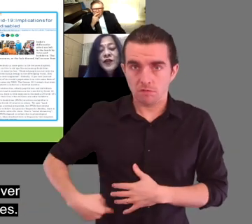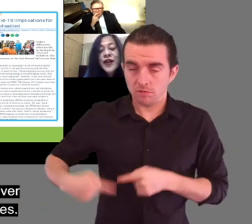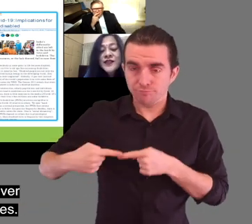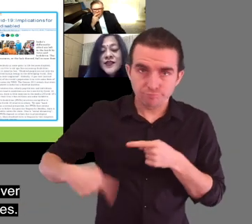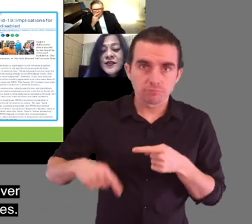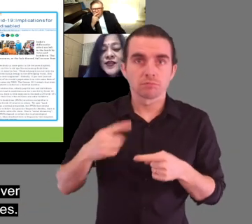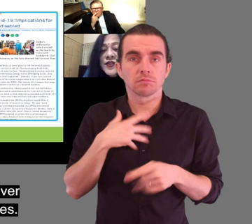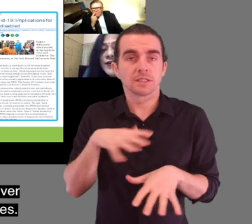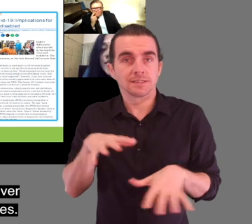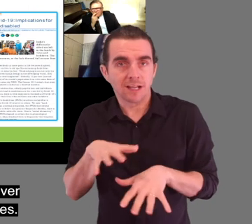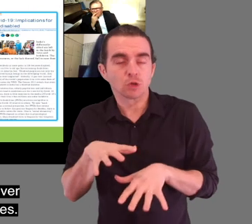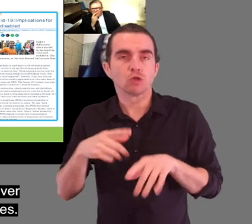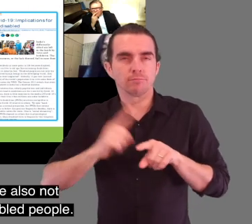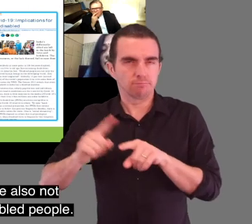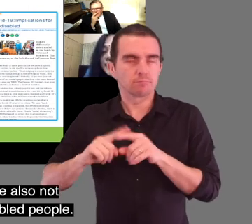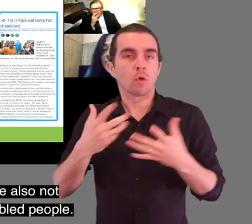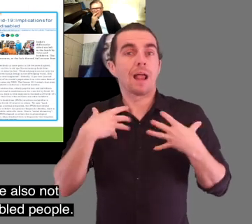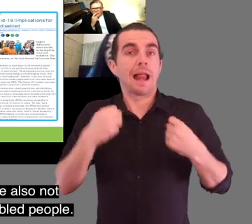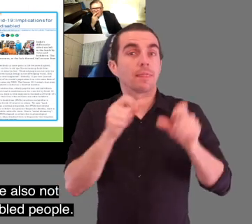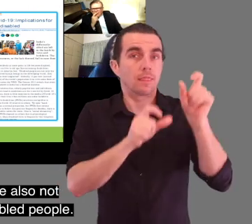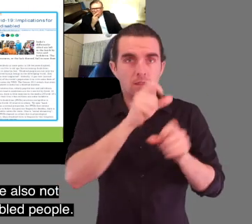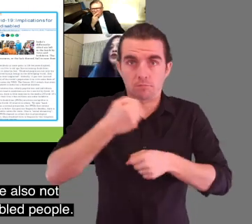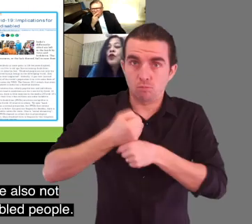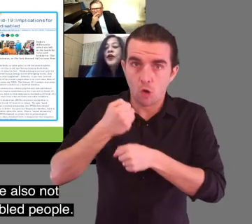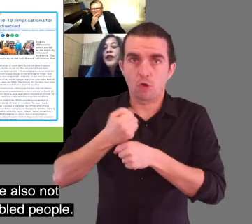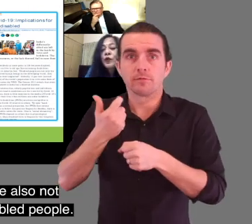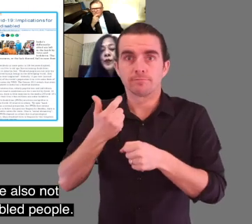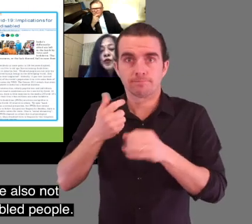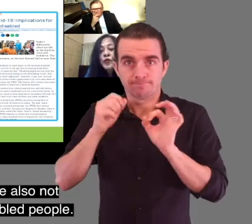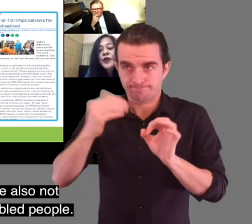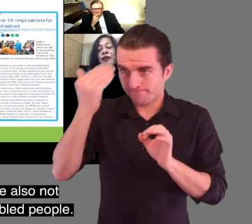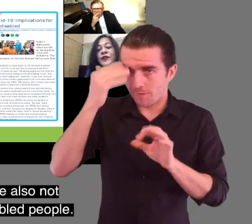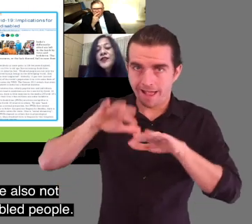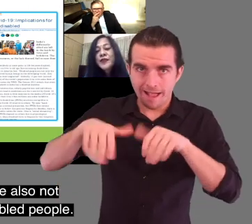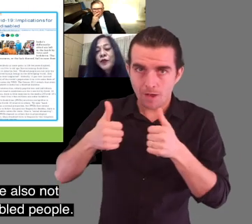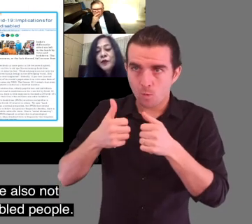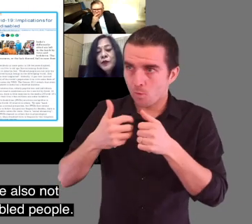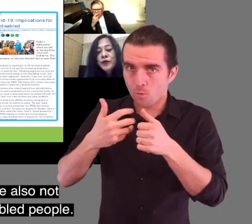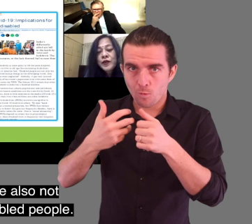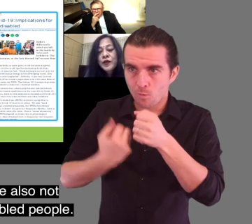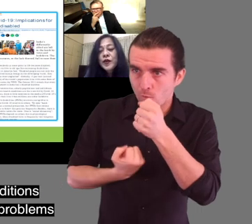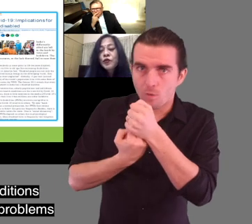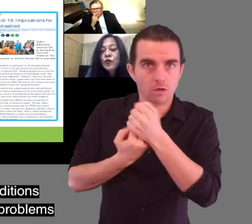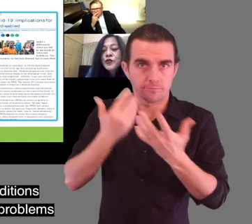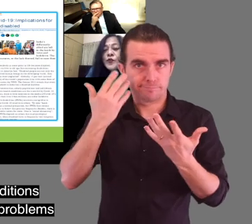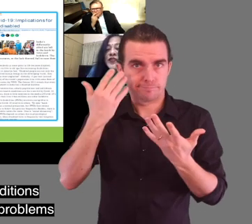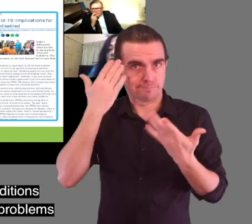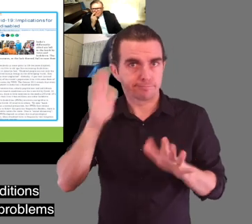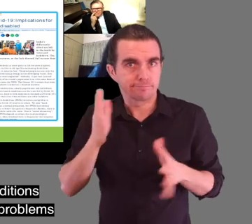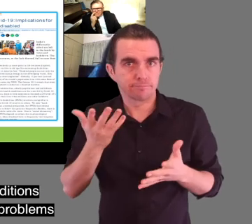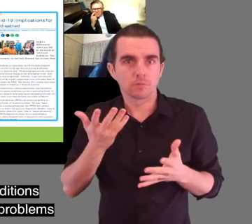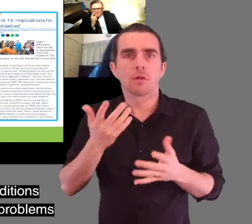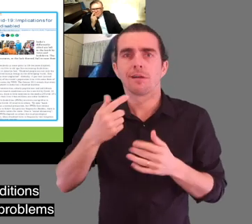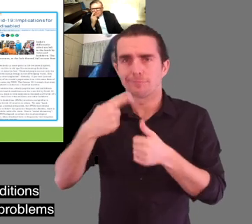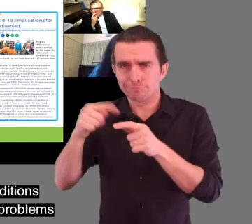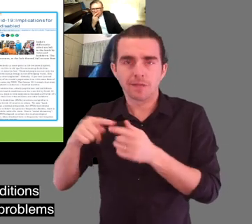failure, and seizures. Healthcare workers were also not equipped to deal with disabled people. Those with such